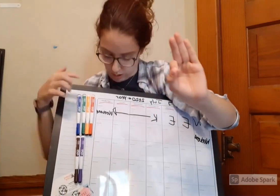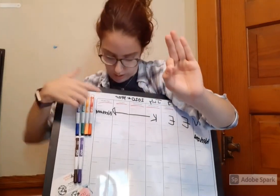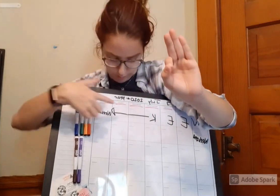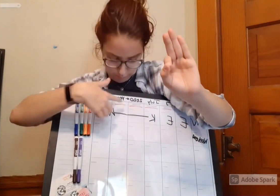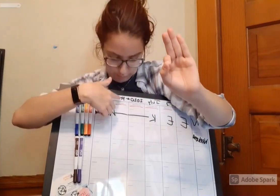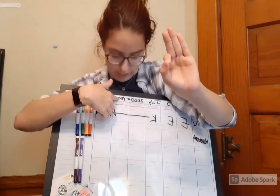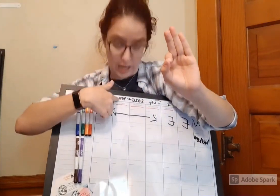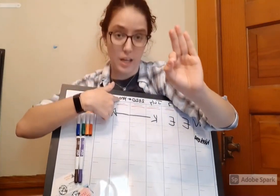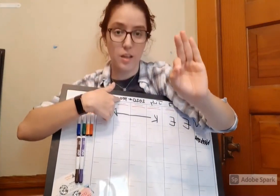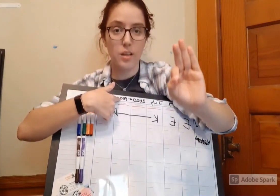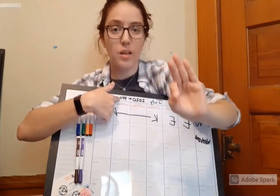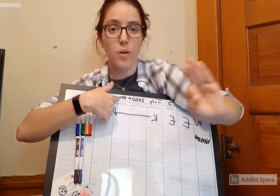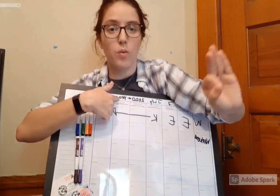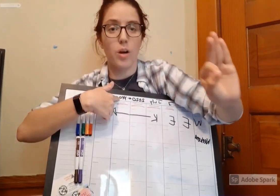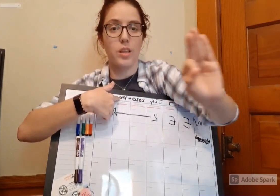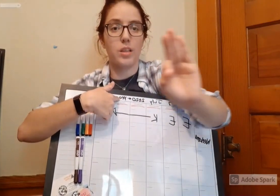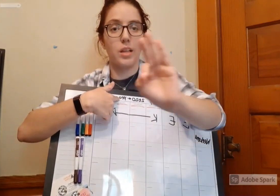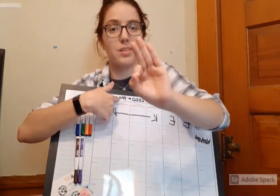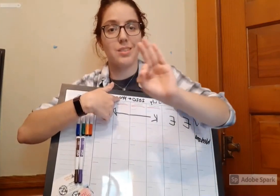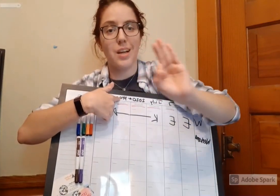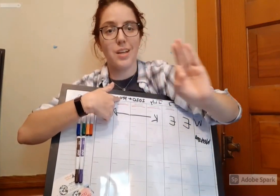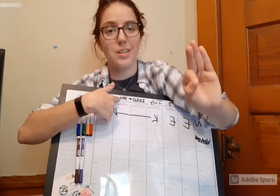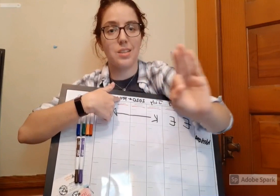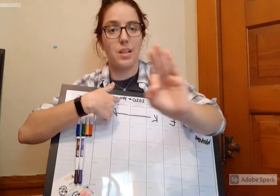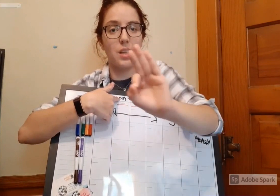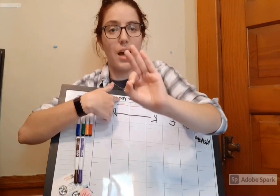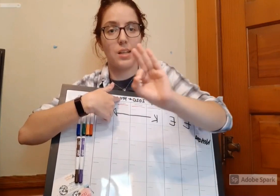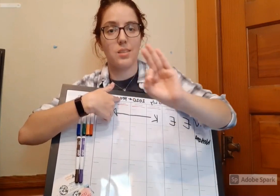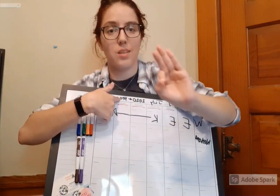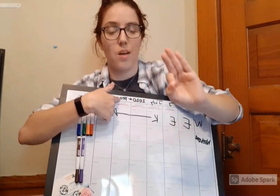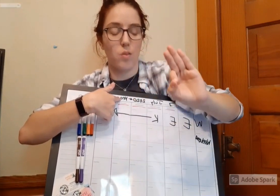is Friday. We're at like the second to last day of the week.